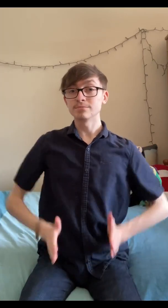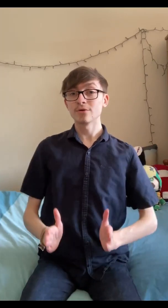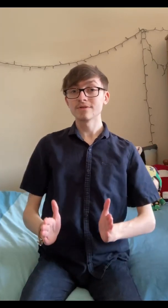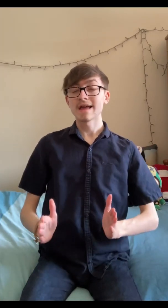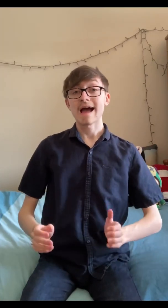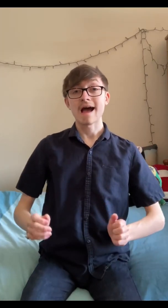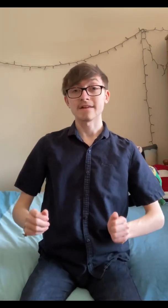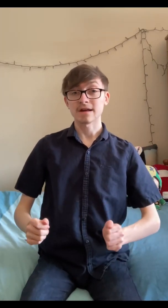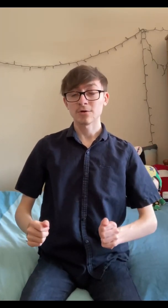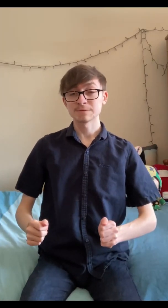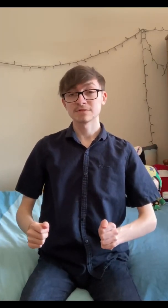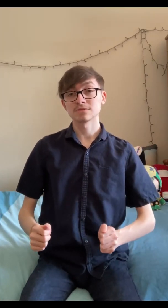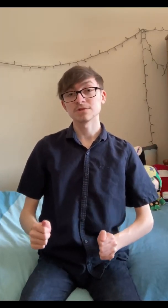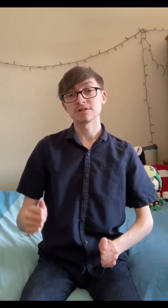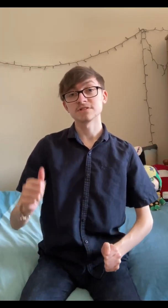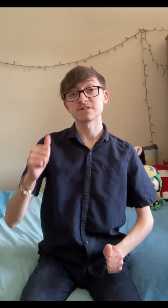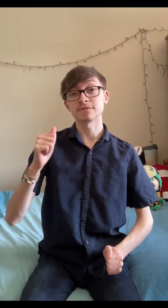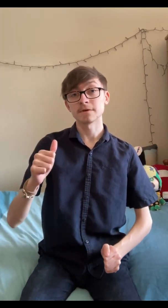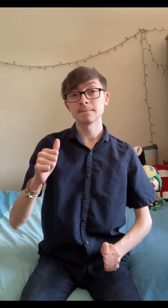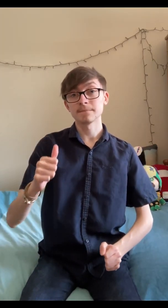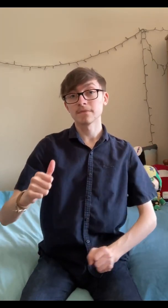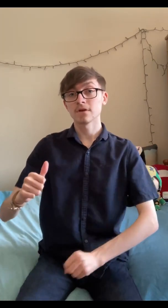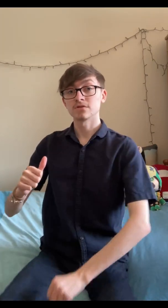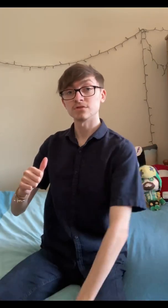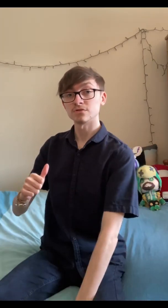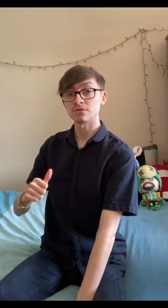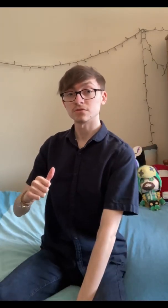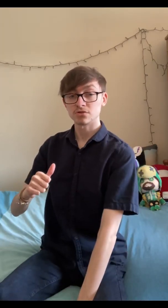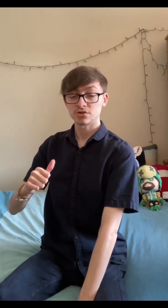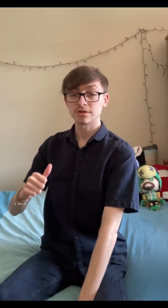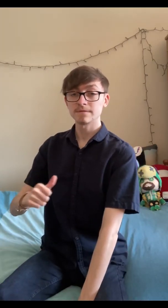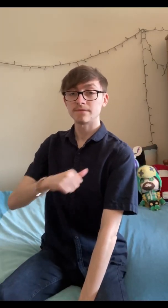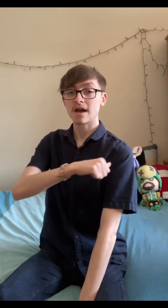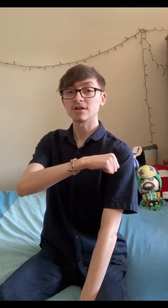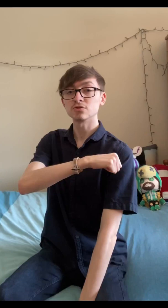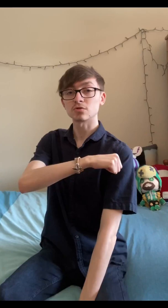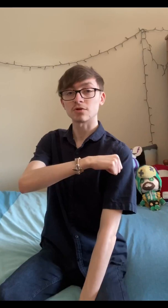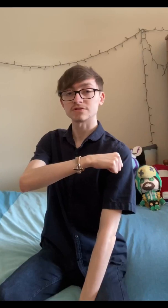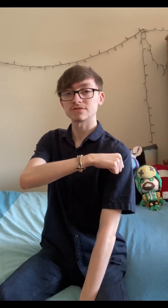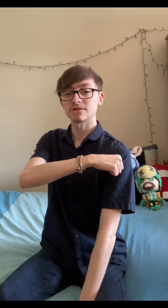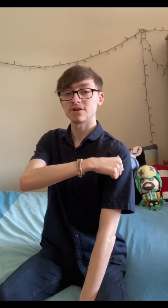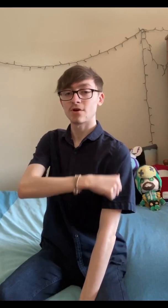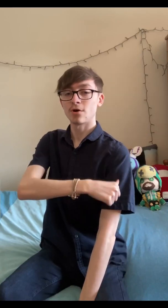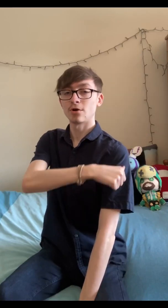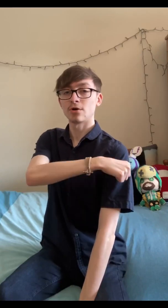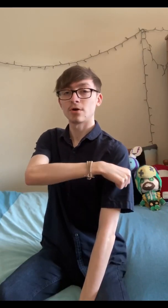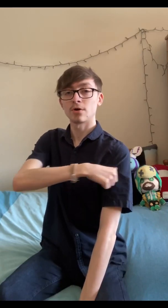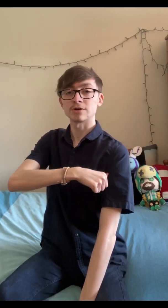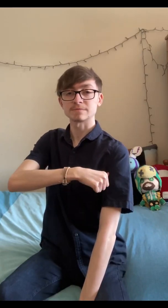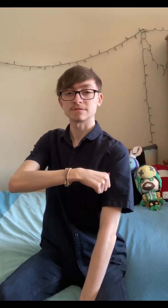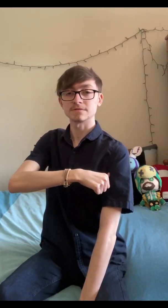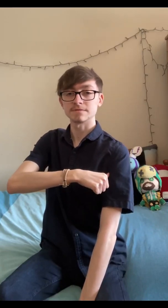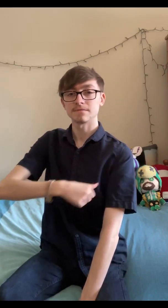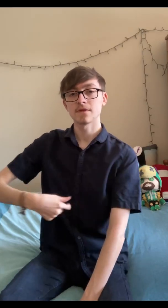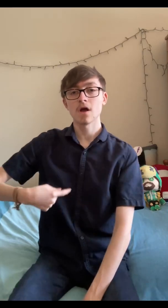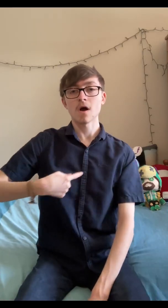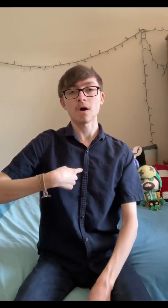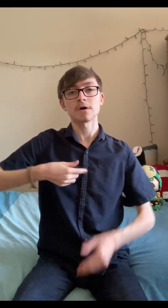born, and at hospital, what you do is you get your thumb to your shoulder and you draw a cross. Hospital. I